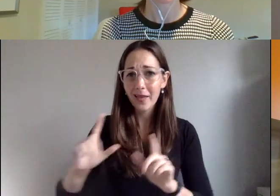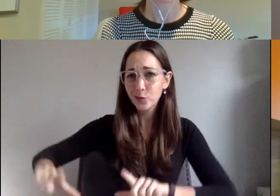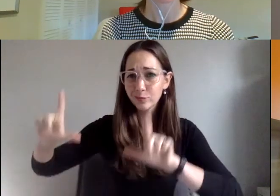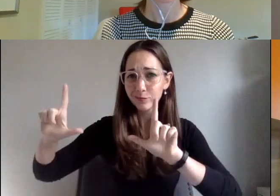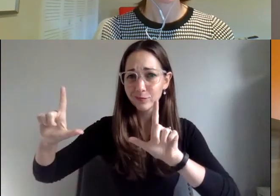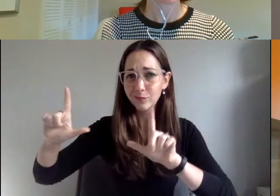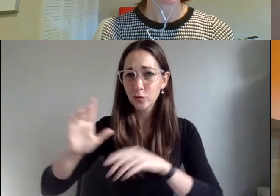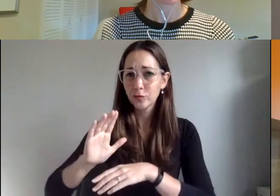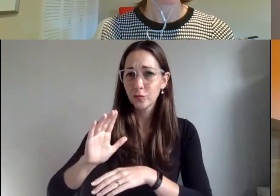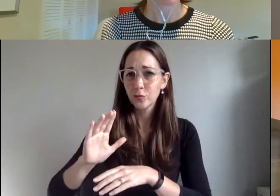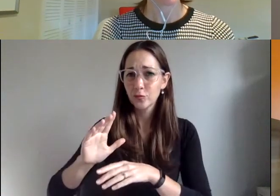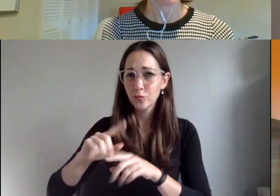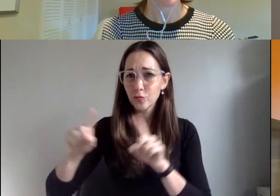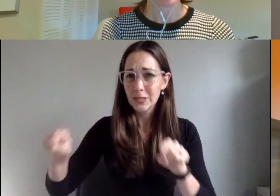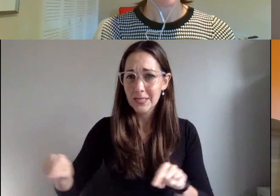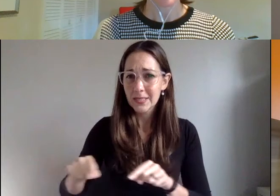presentation.